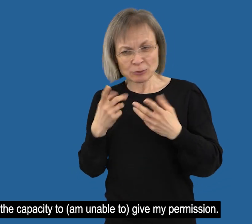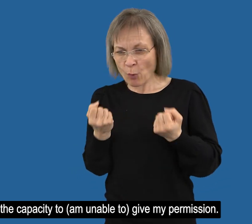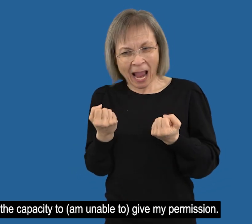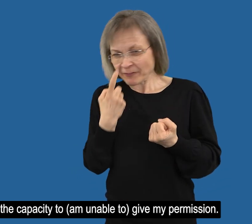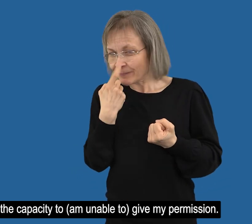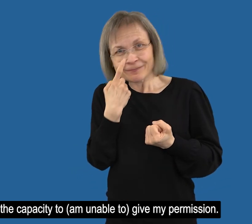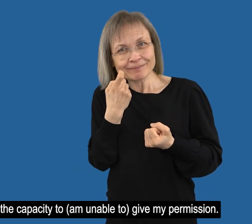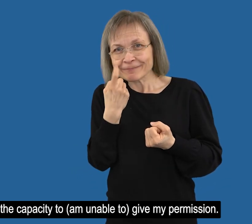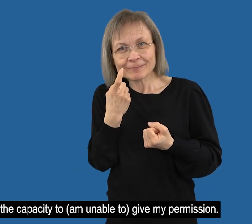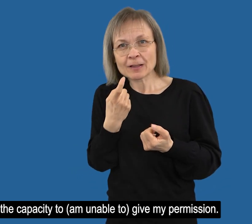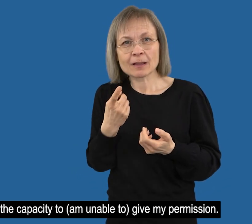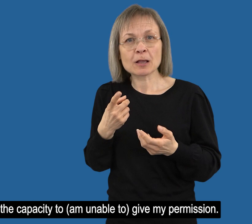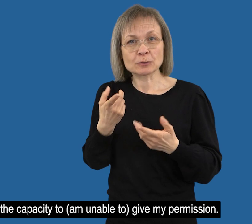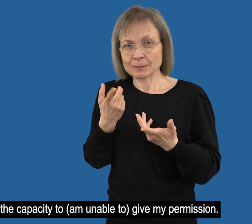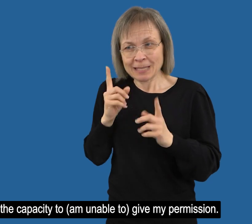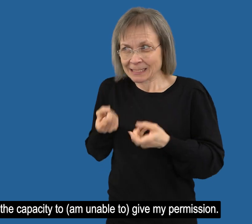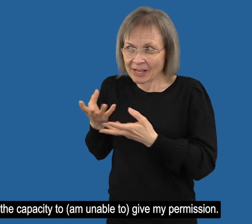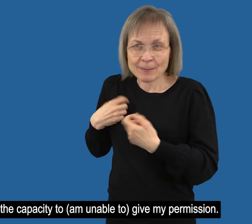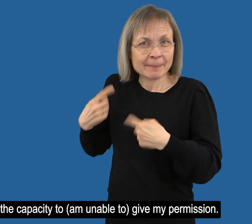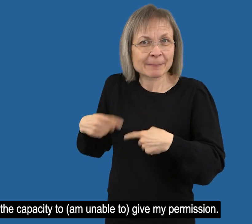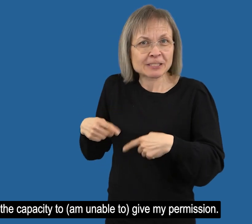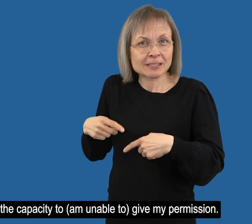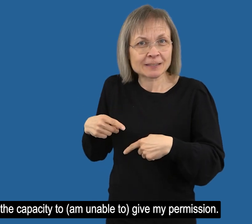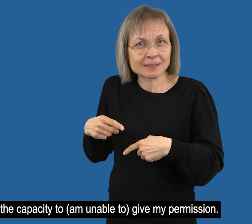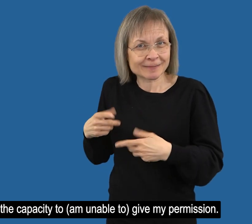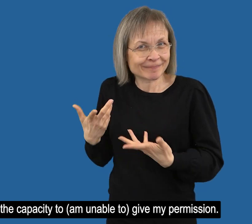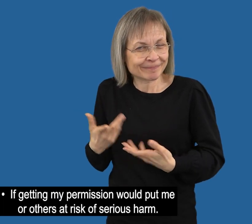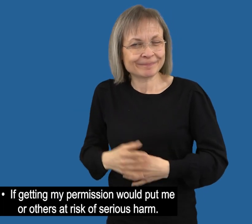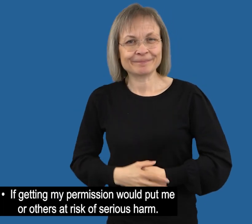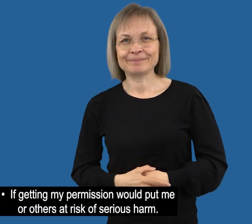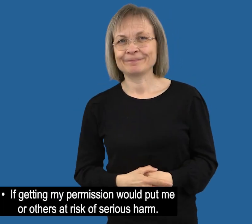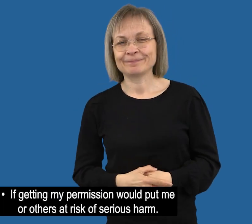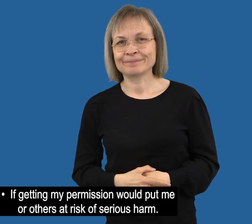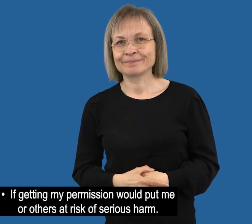If I lack the capacity to, am unable to, give my permission.